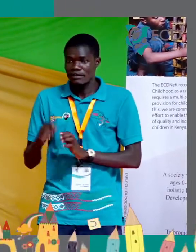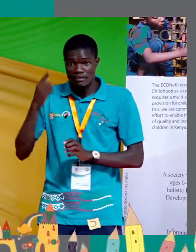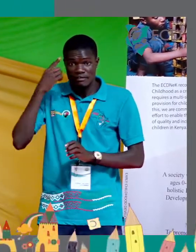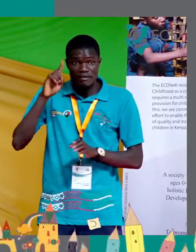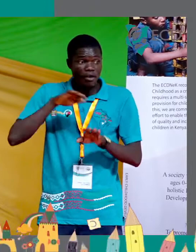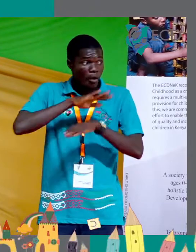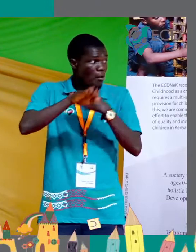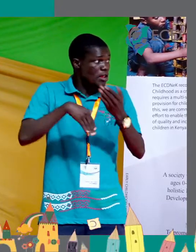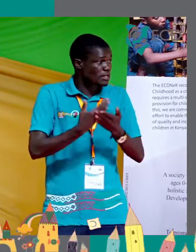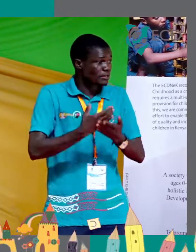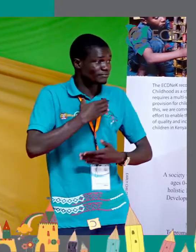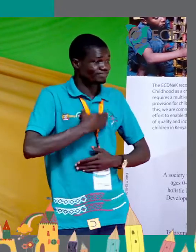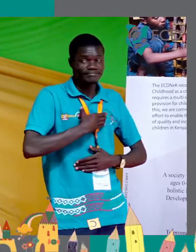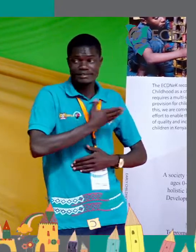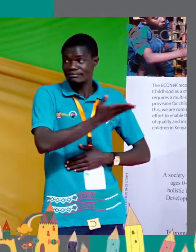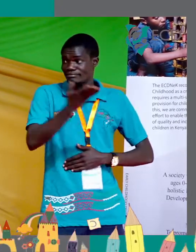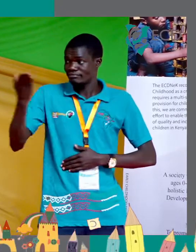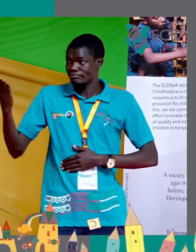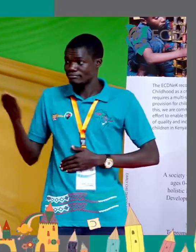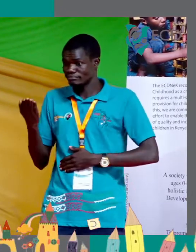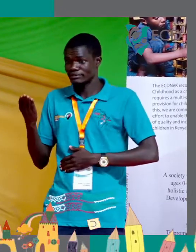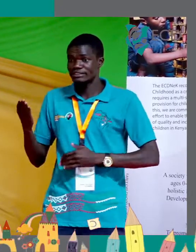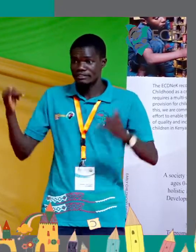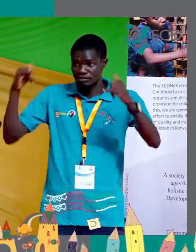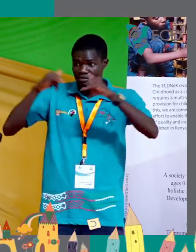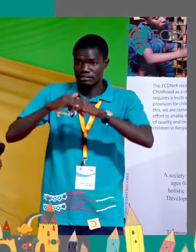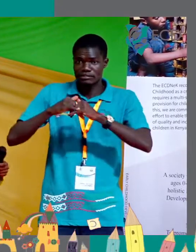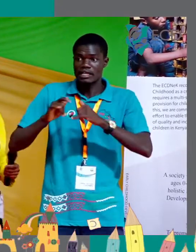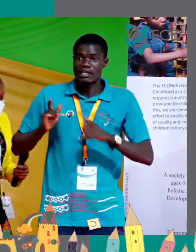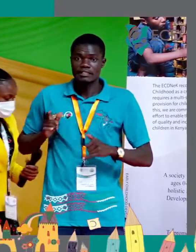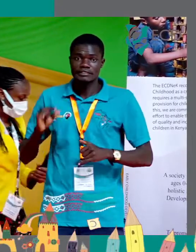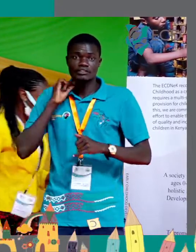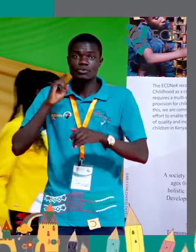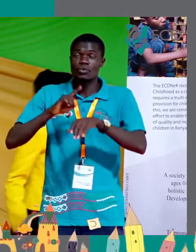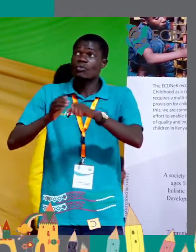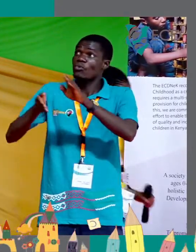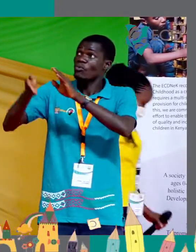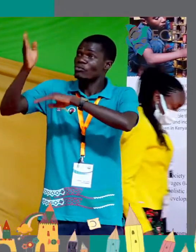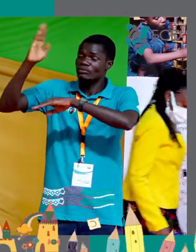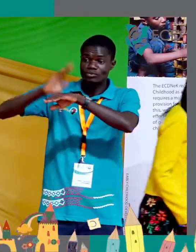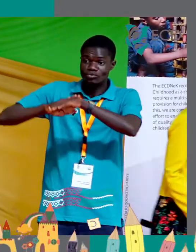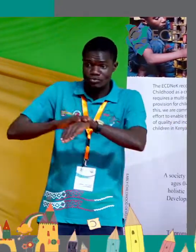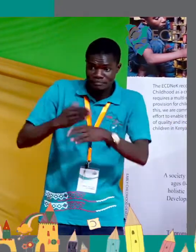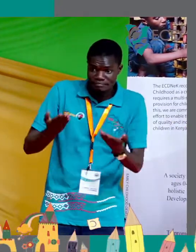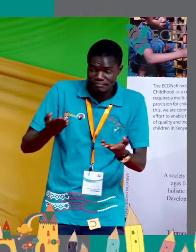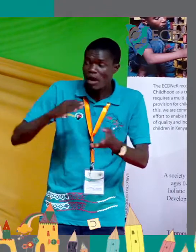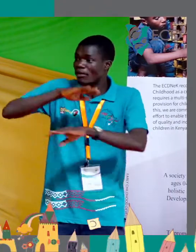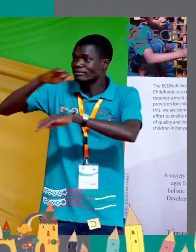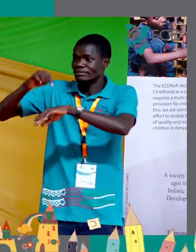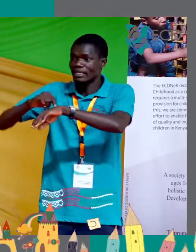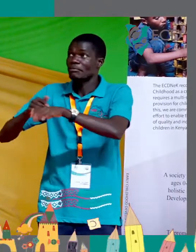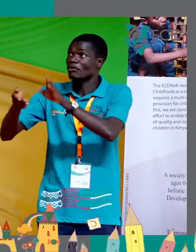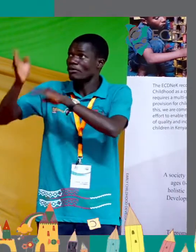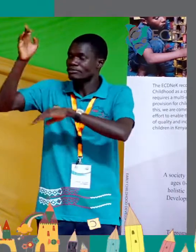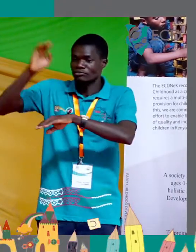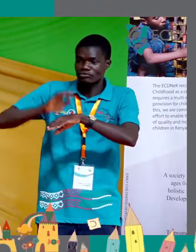distinguished participants, ladies and gentlemen, God is good and all the time.